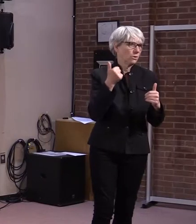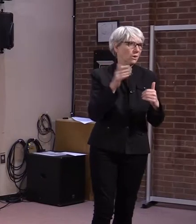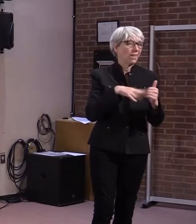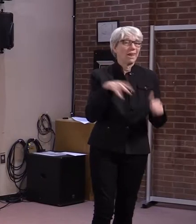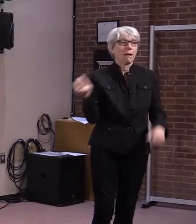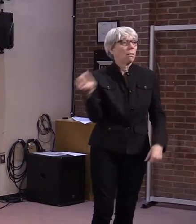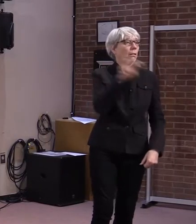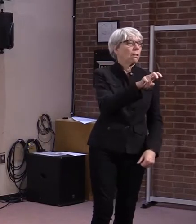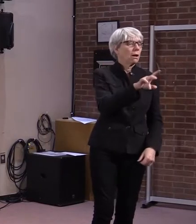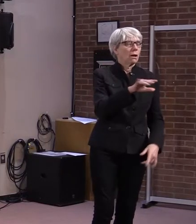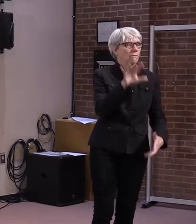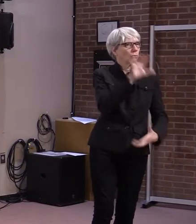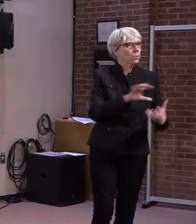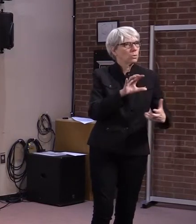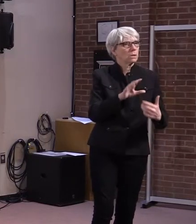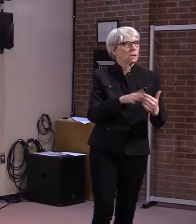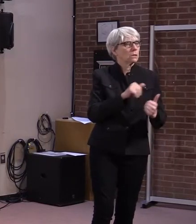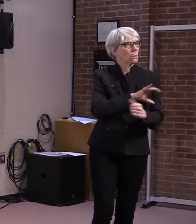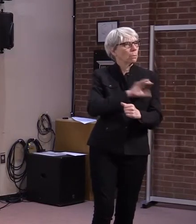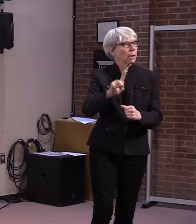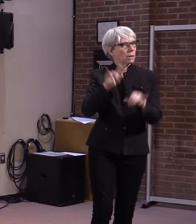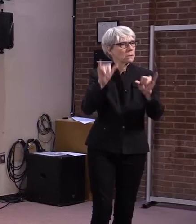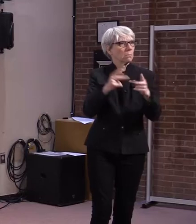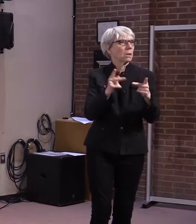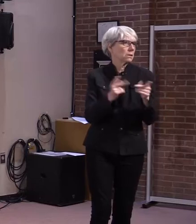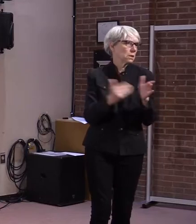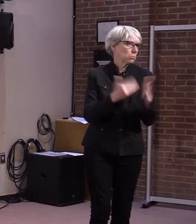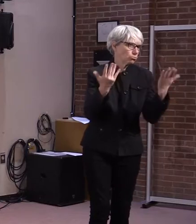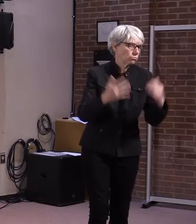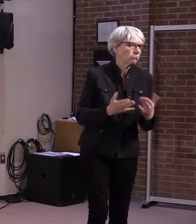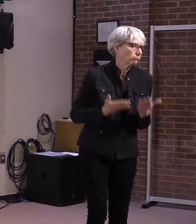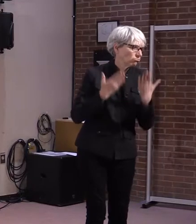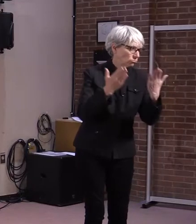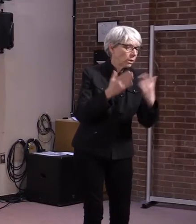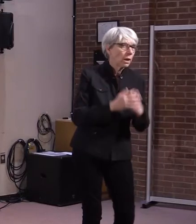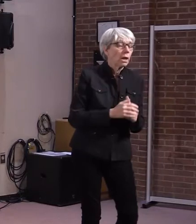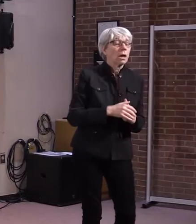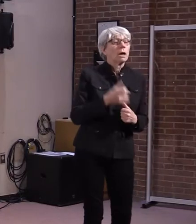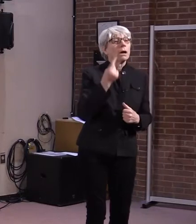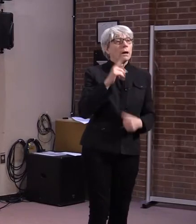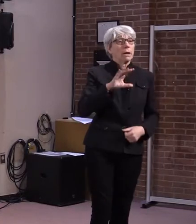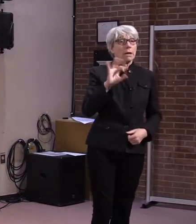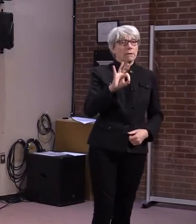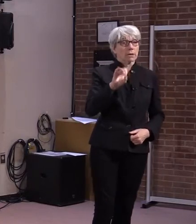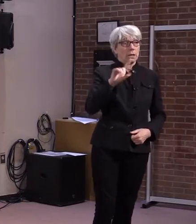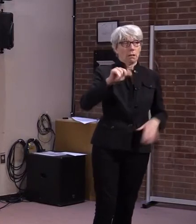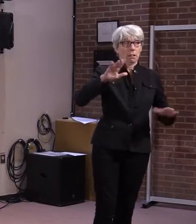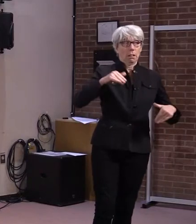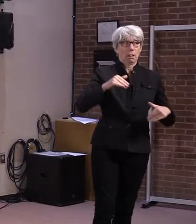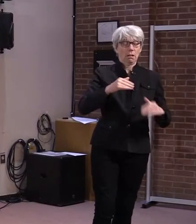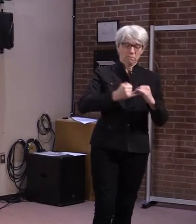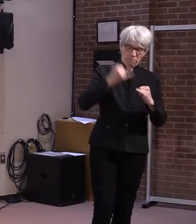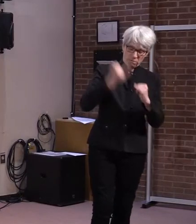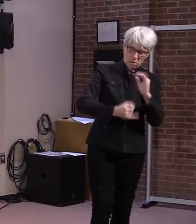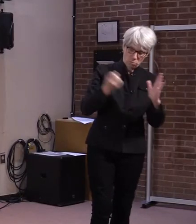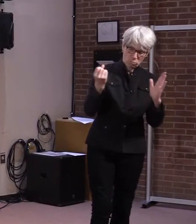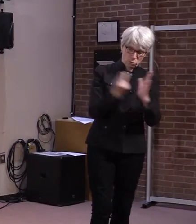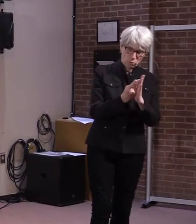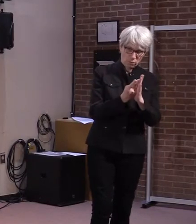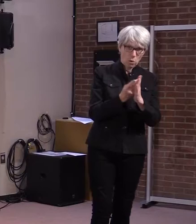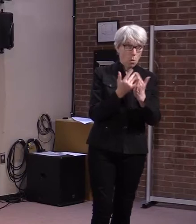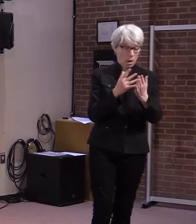It may help you in the process. The FDA still needs to issue a final approval along with